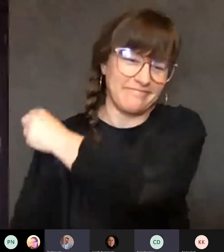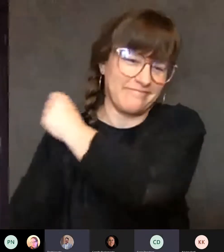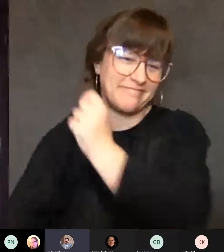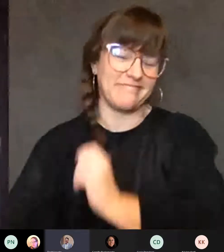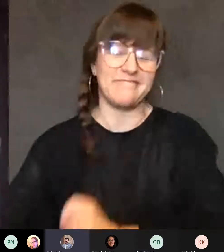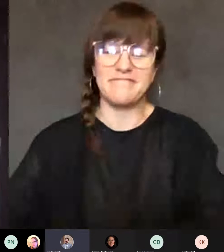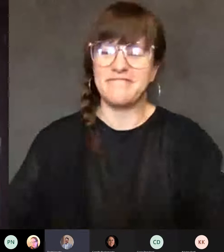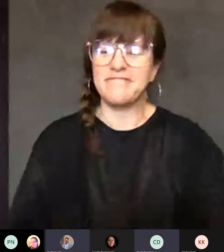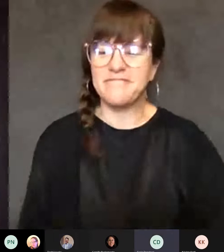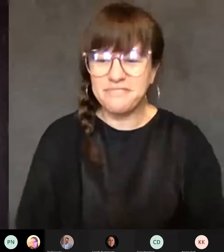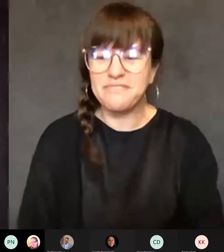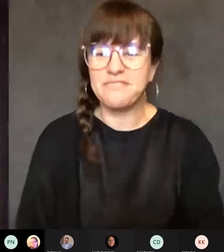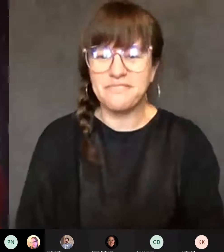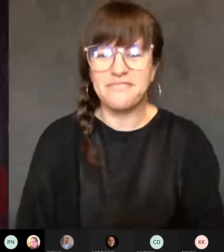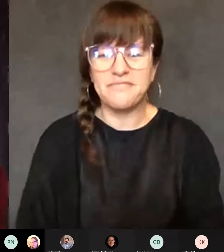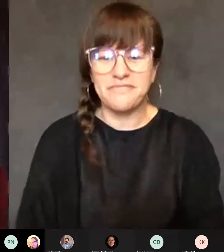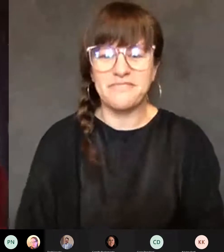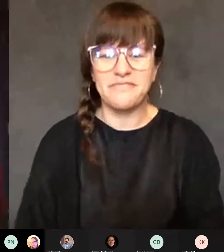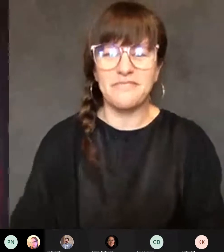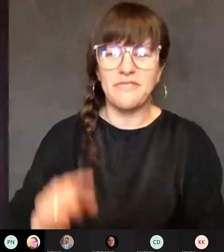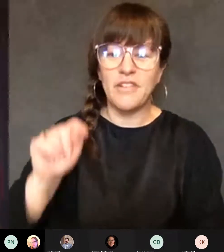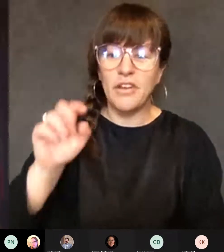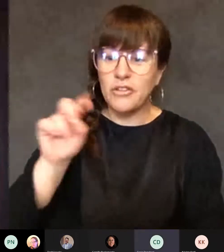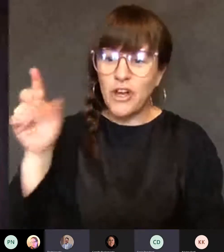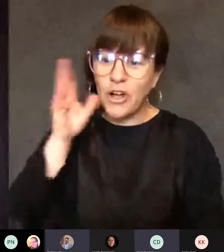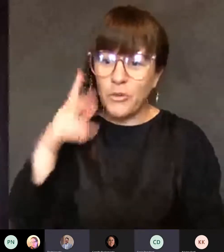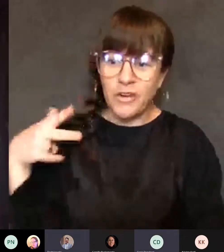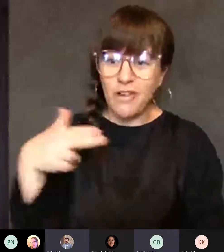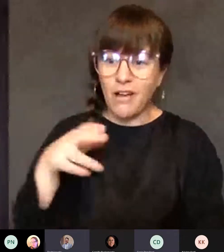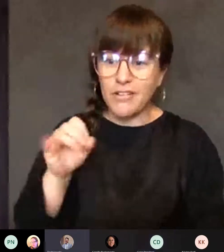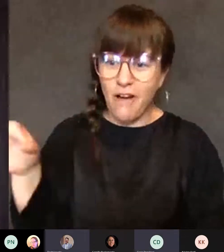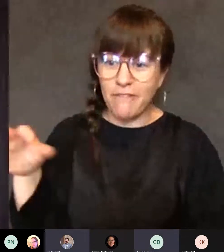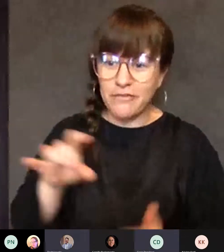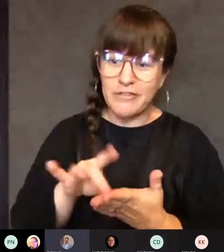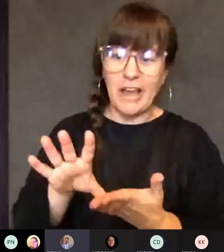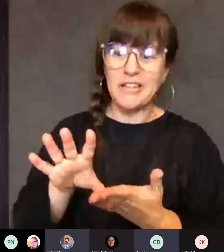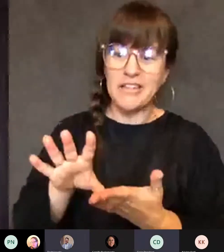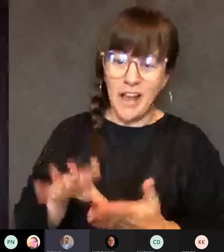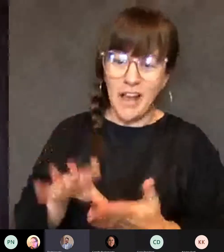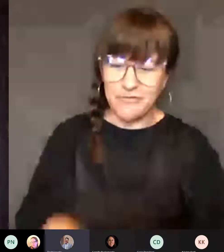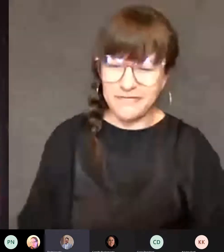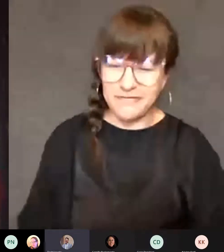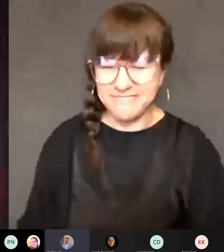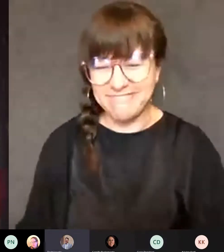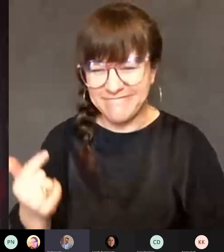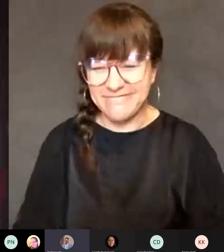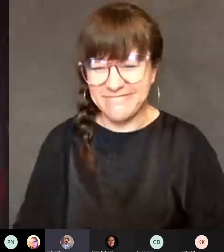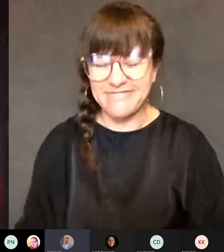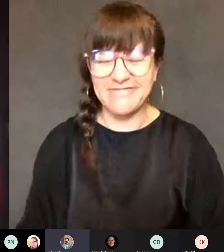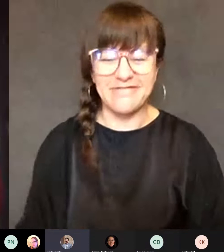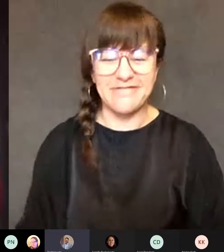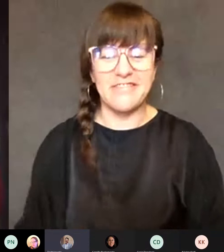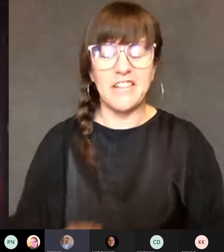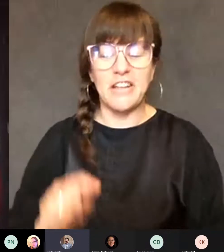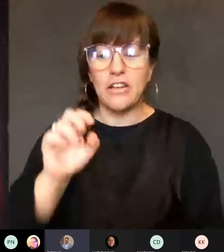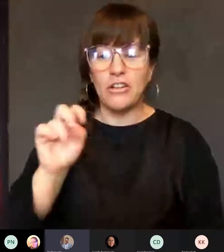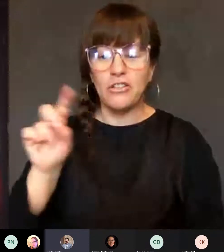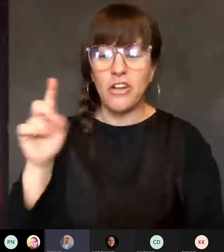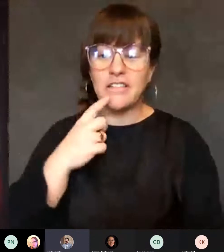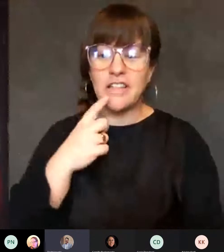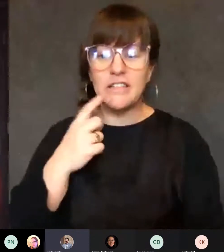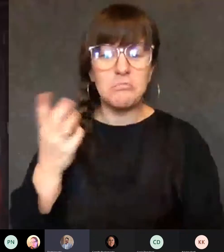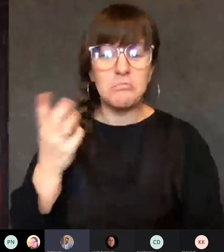Thank you, Becky. Now Todd's gonna cut us off. Well, I guess I'm just going to let it ride a little bit. If you all